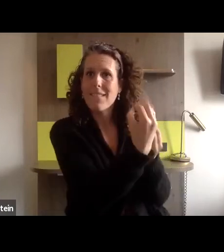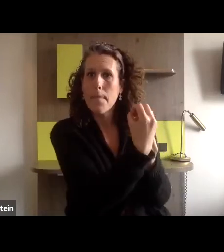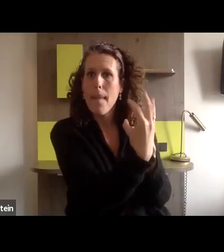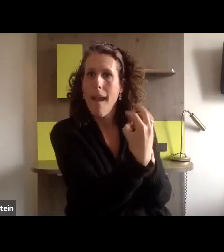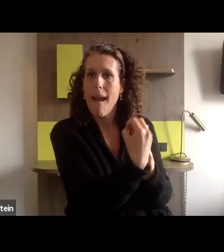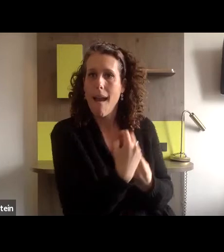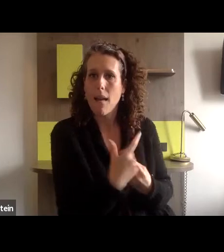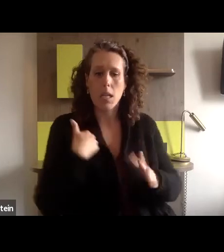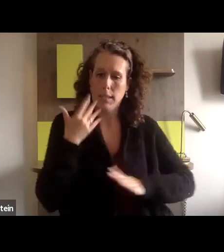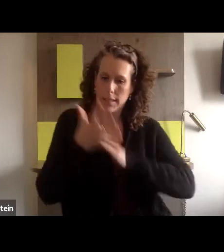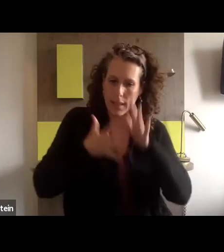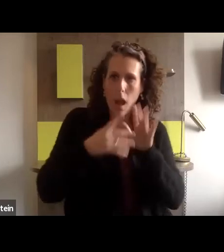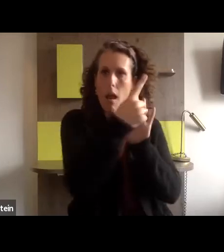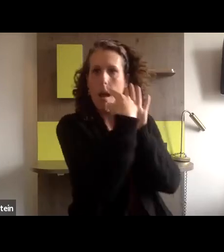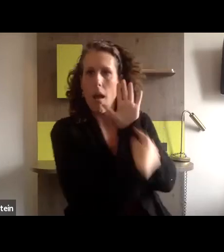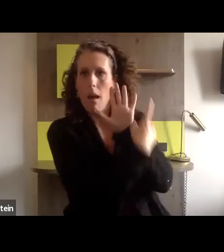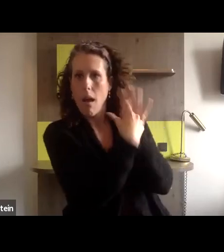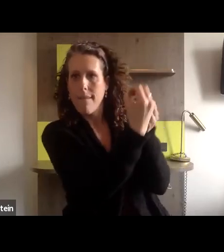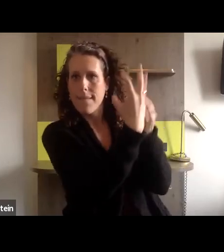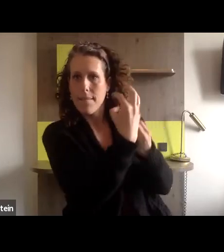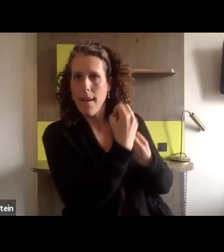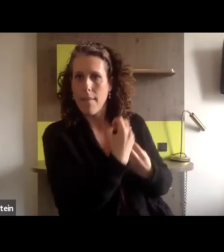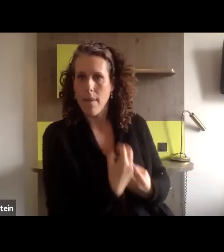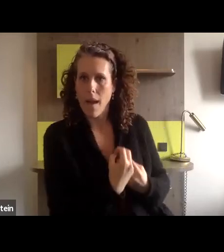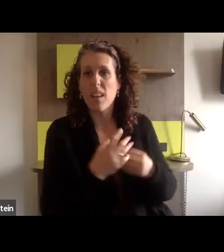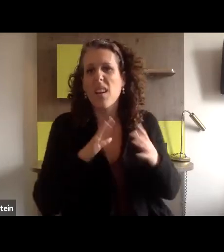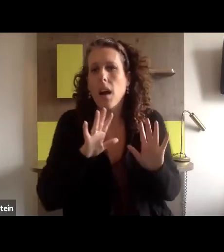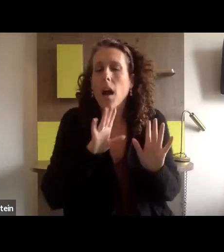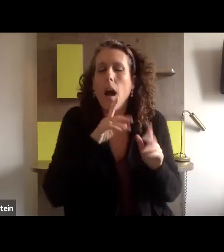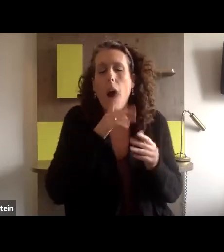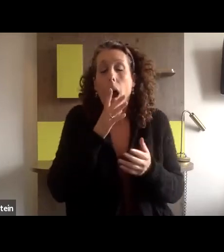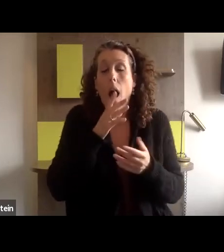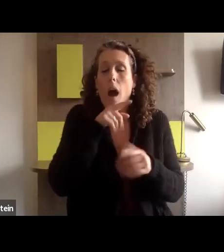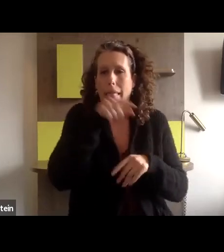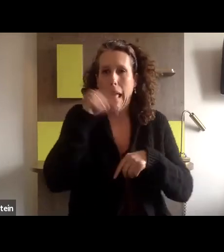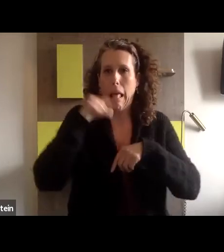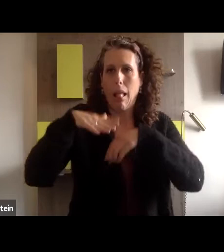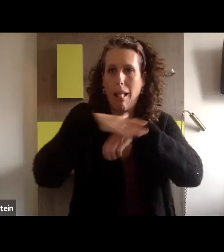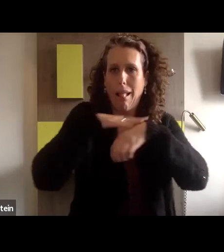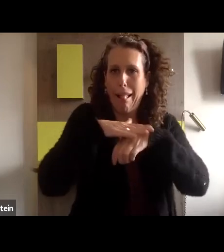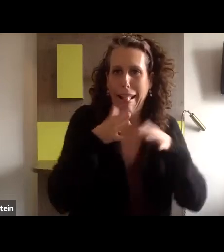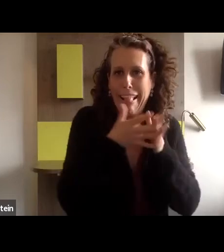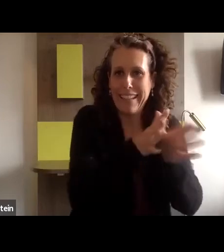that's the basic scenario. It's much more complicated than that.